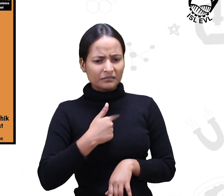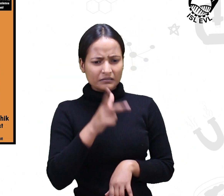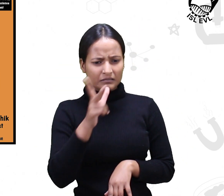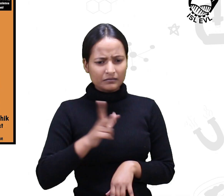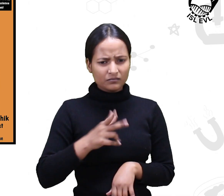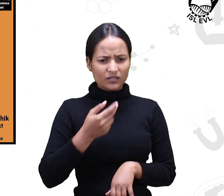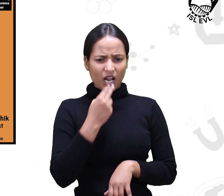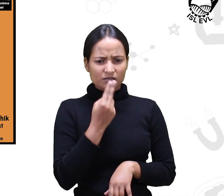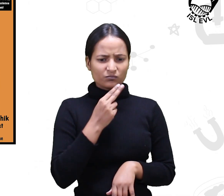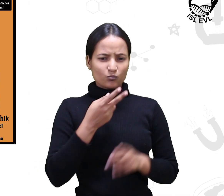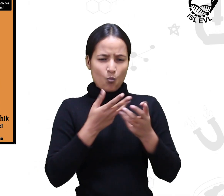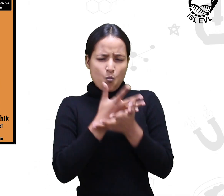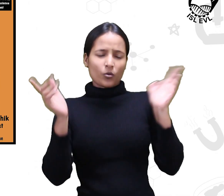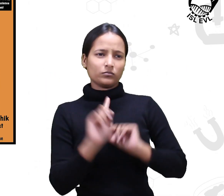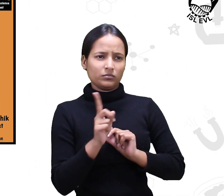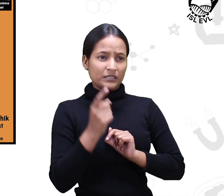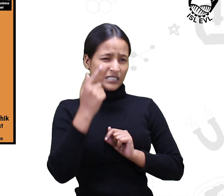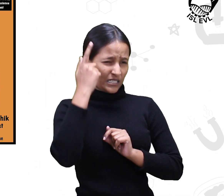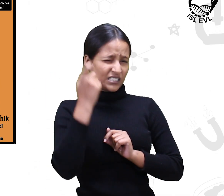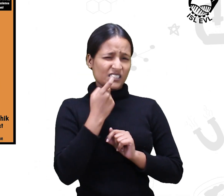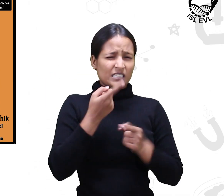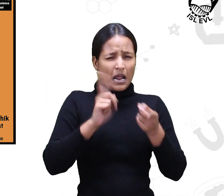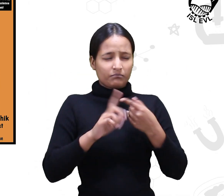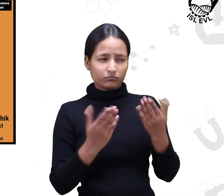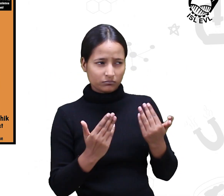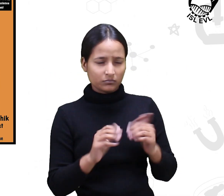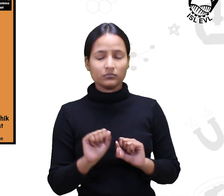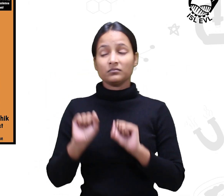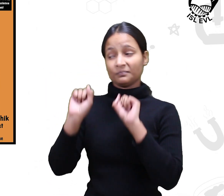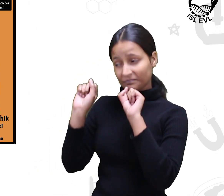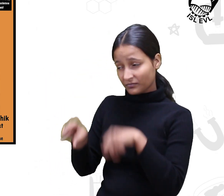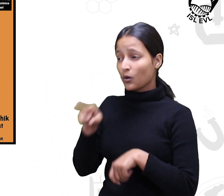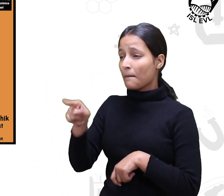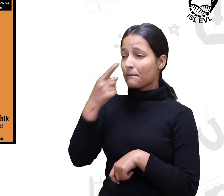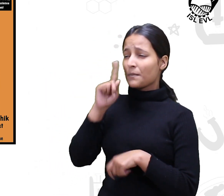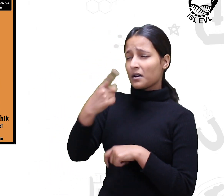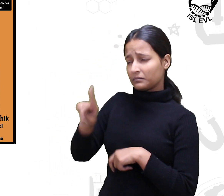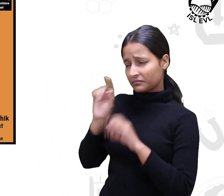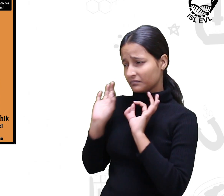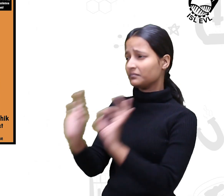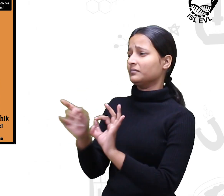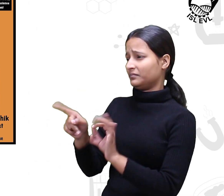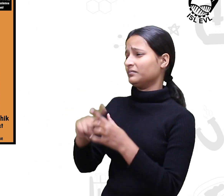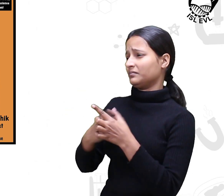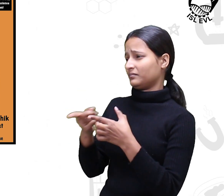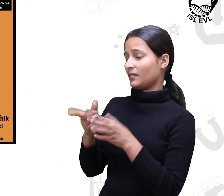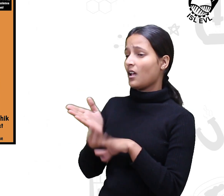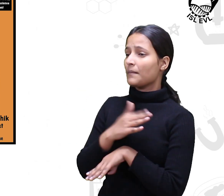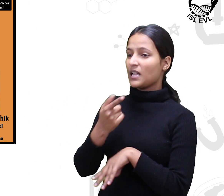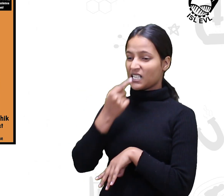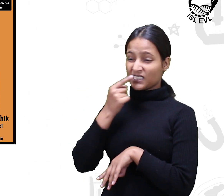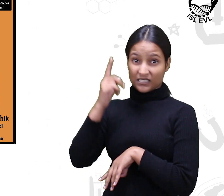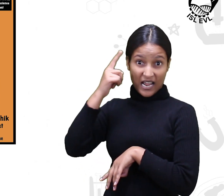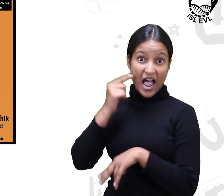cavities. Your mom's right, Jigyasa. That's why we remove chocolate or fur that gets stuck on our